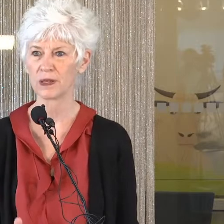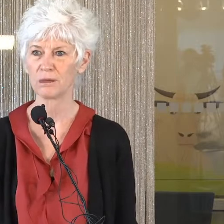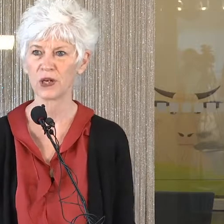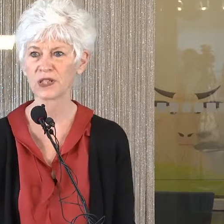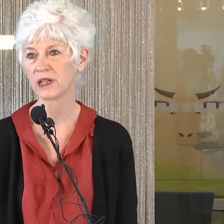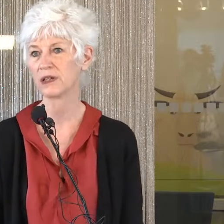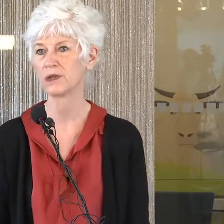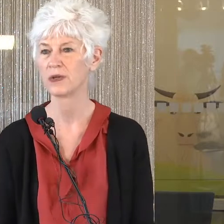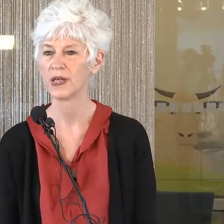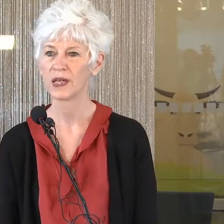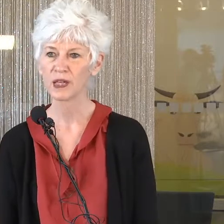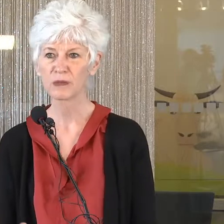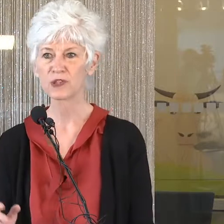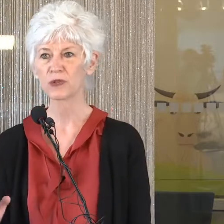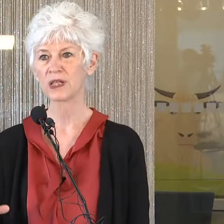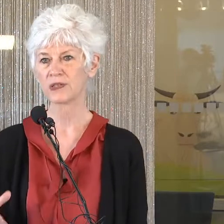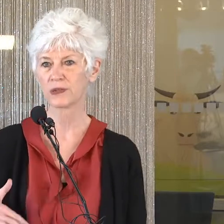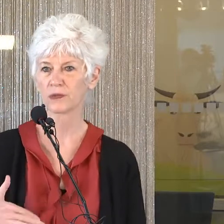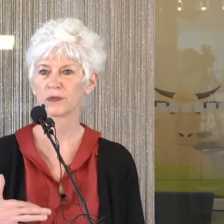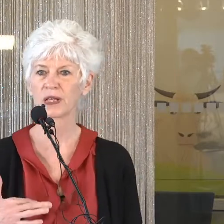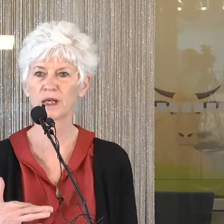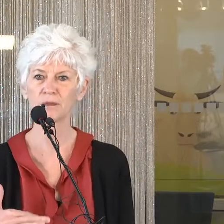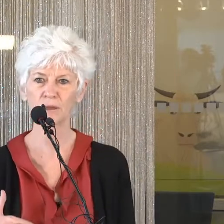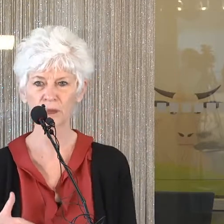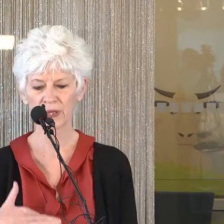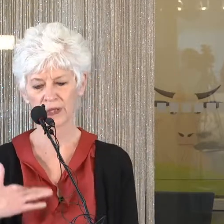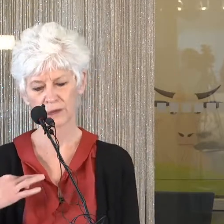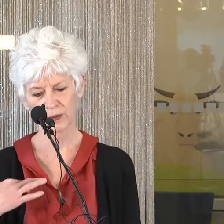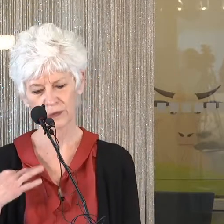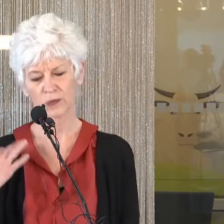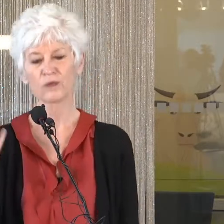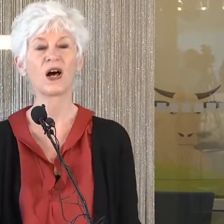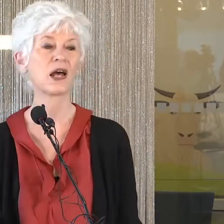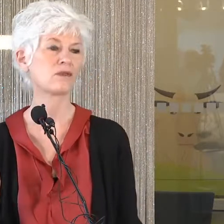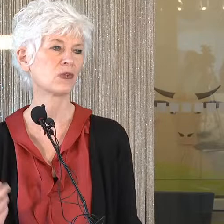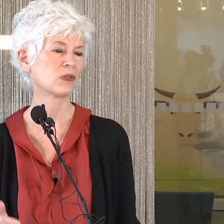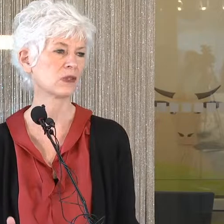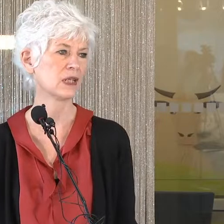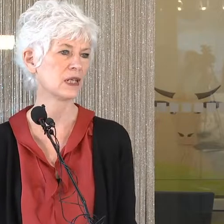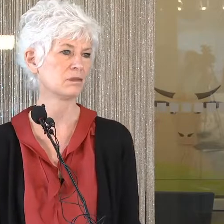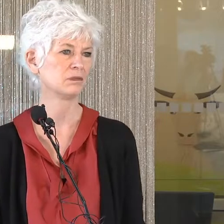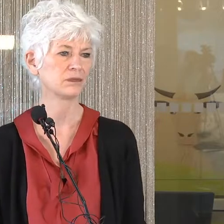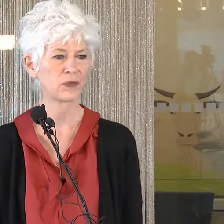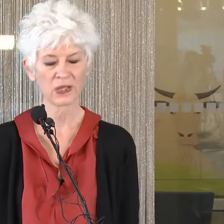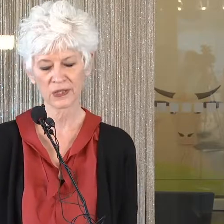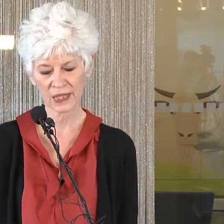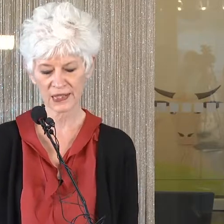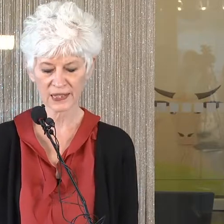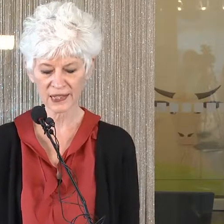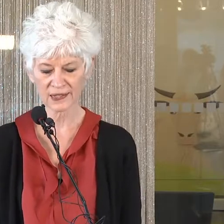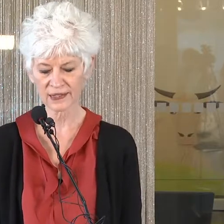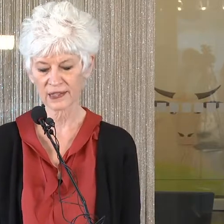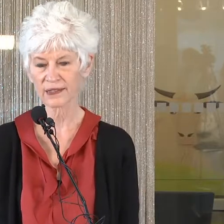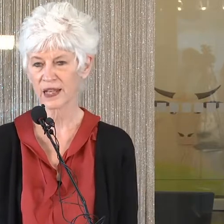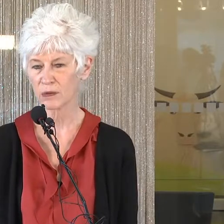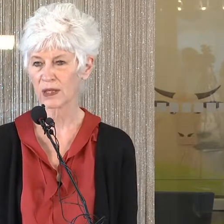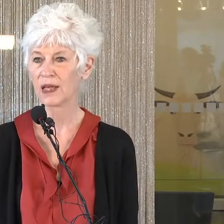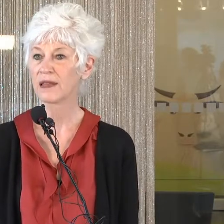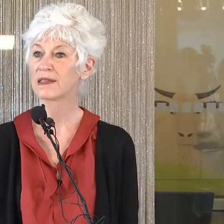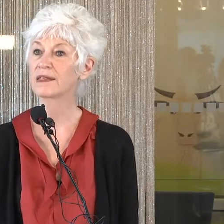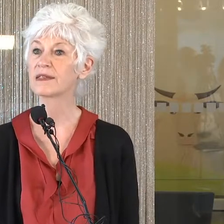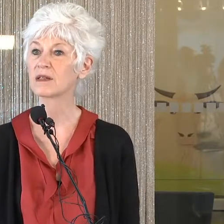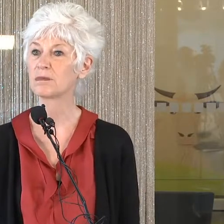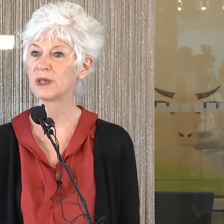of Art Deco imagery, sort of revival in today's designs.